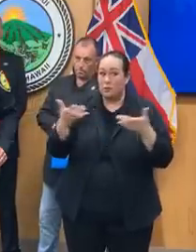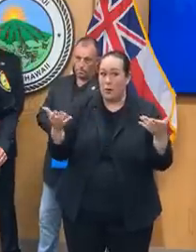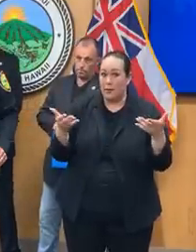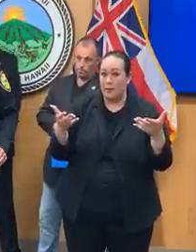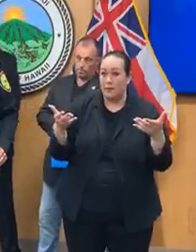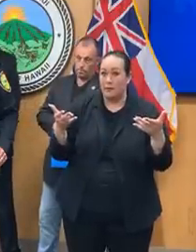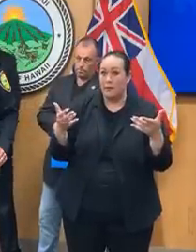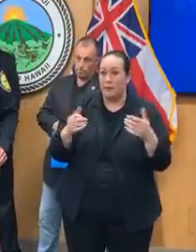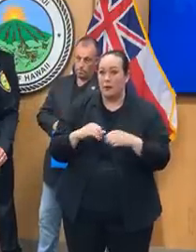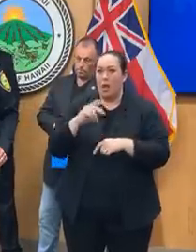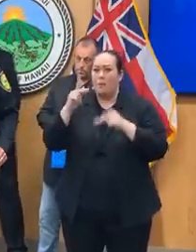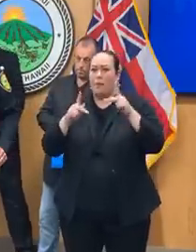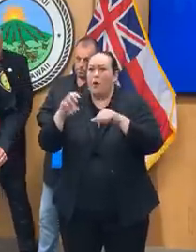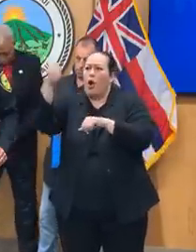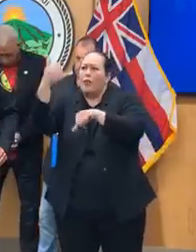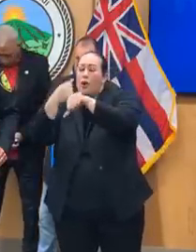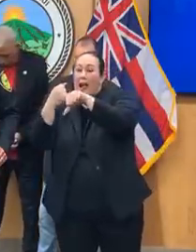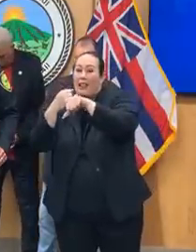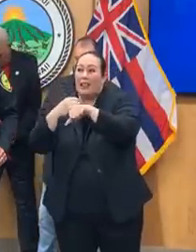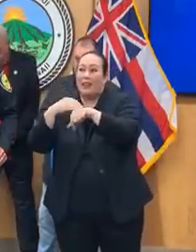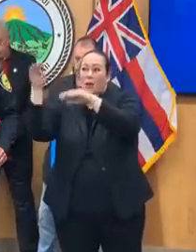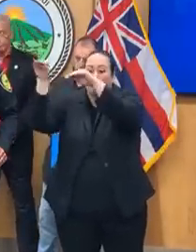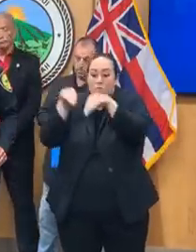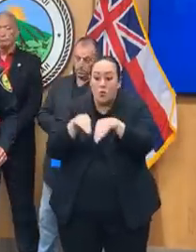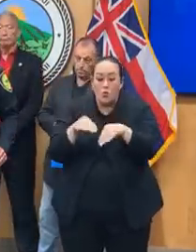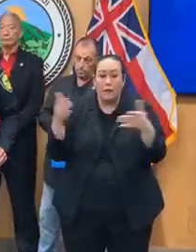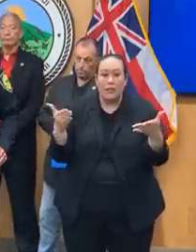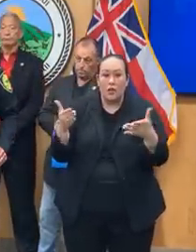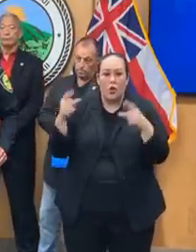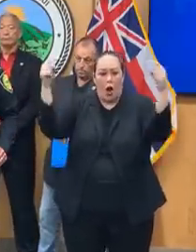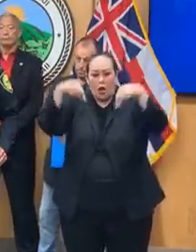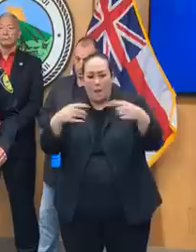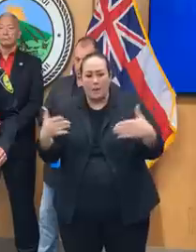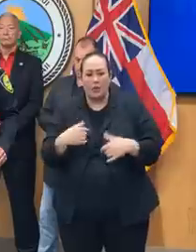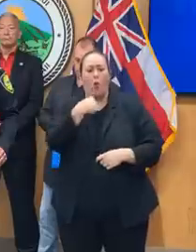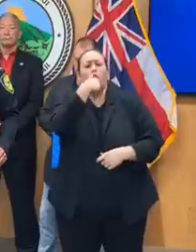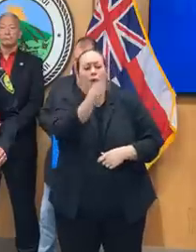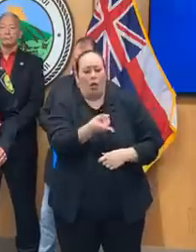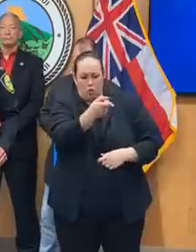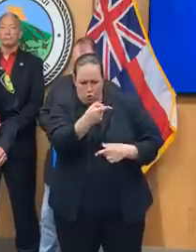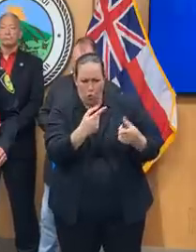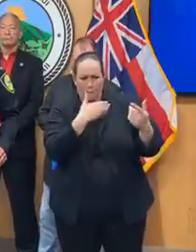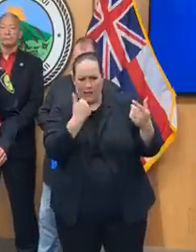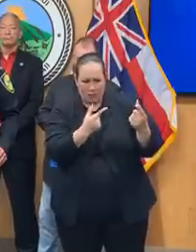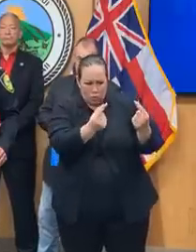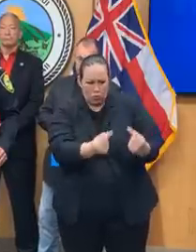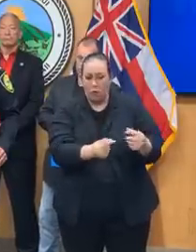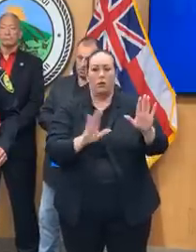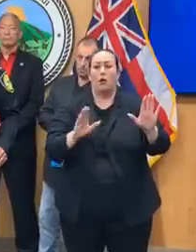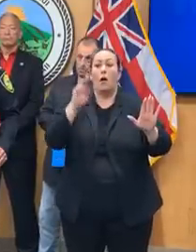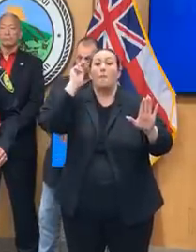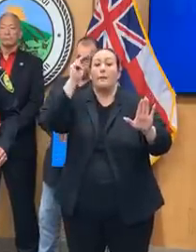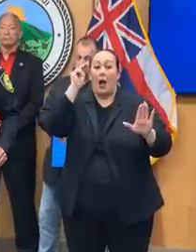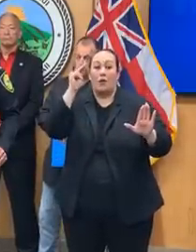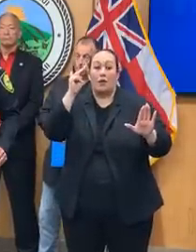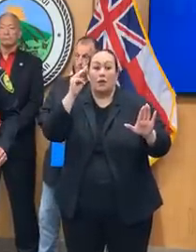people, even from other islands, coming here to tell us what's best for us. We will